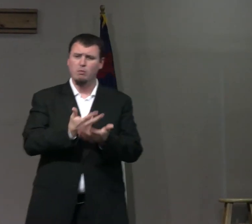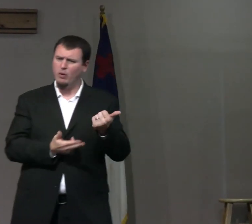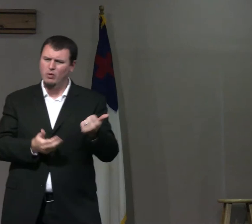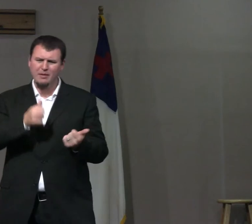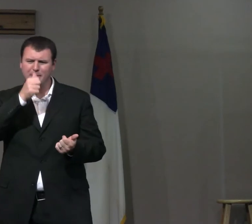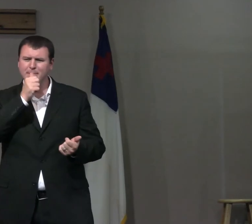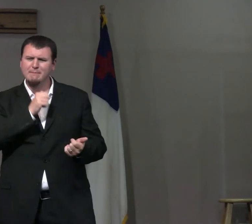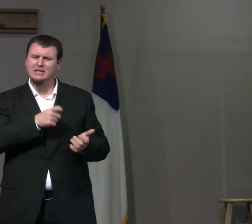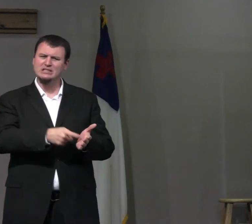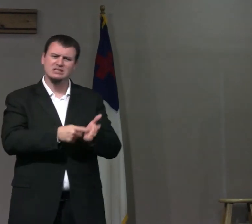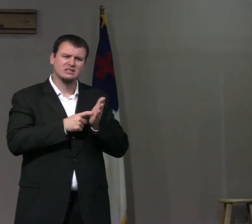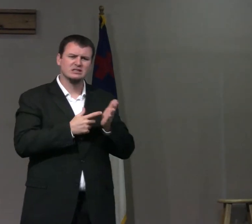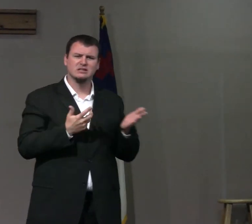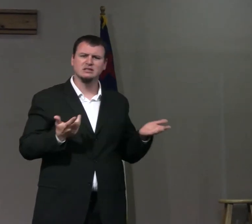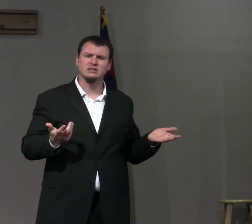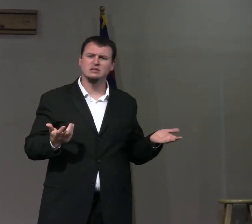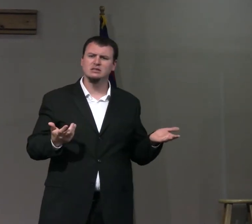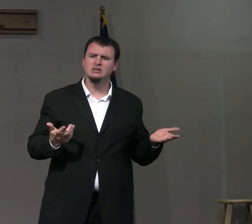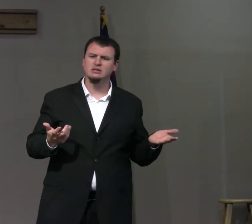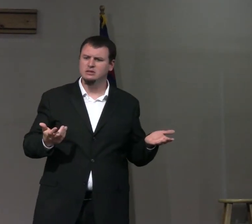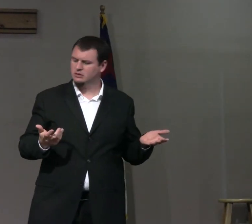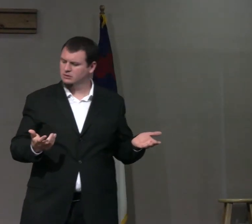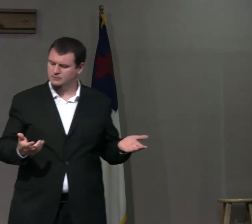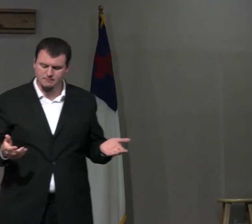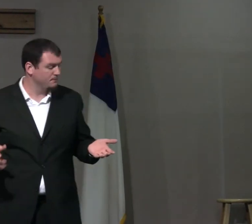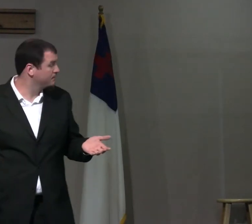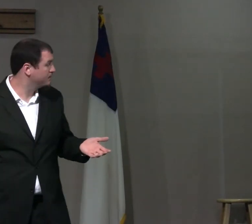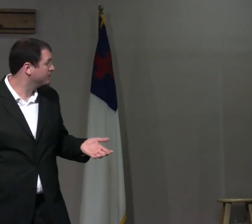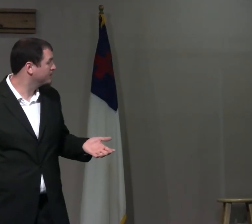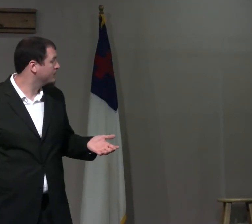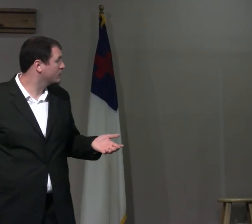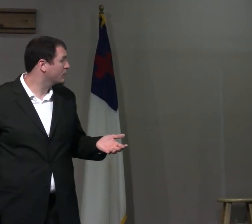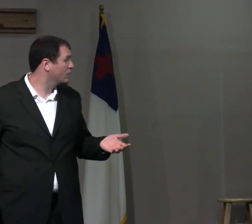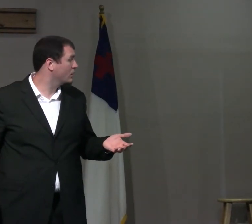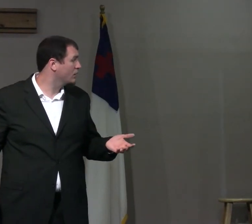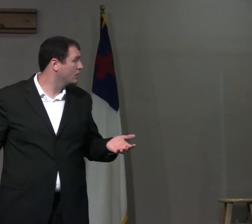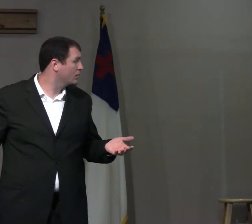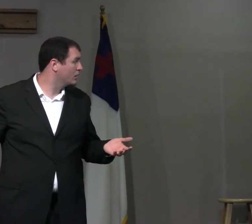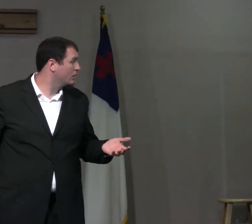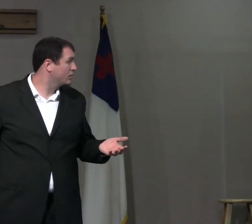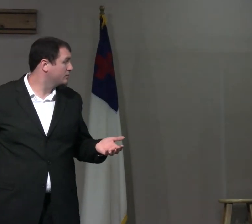Maybe some kind of patience will help one solve the problem.